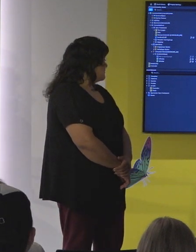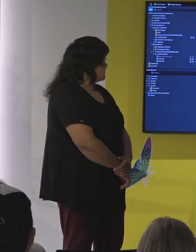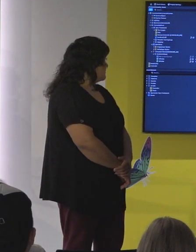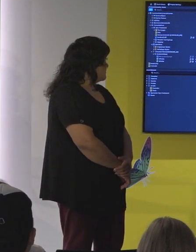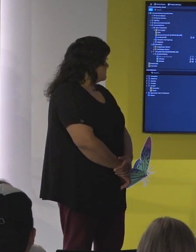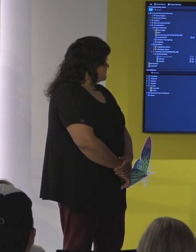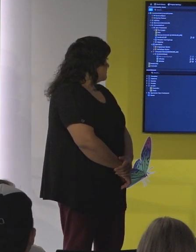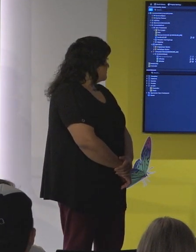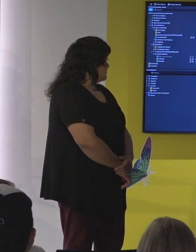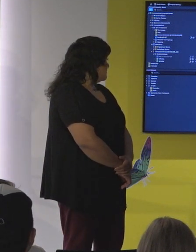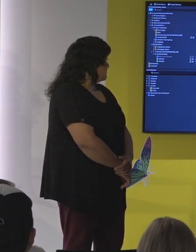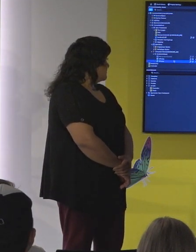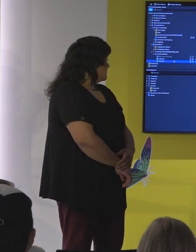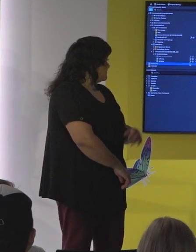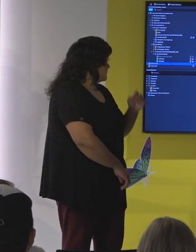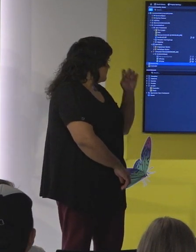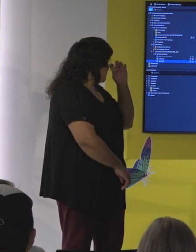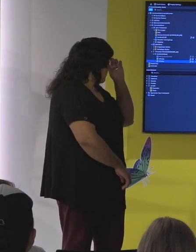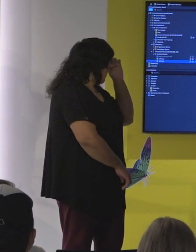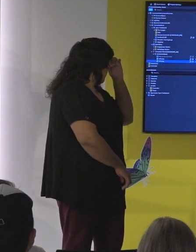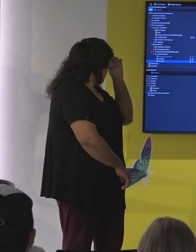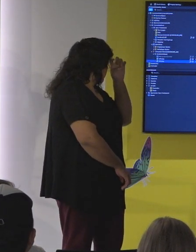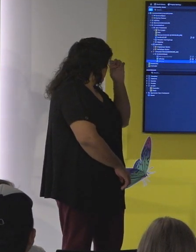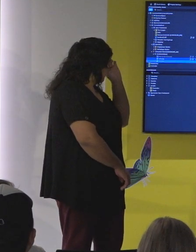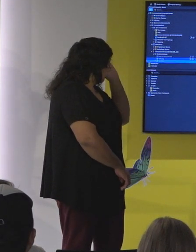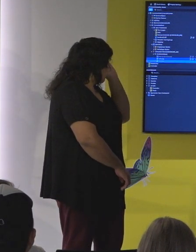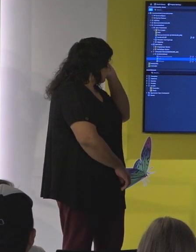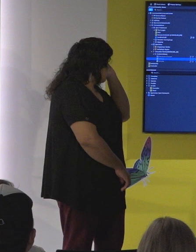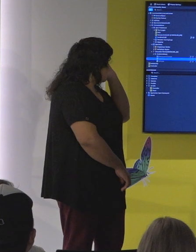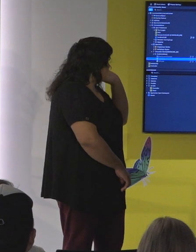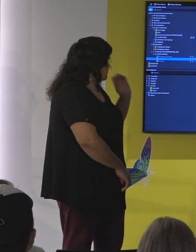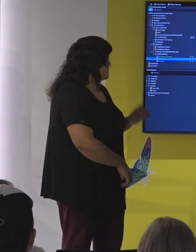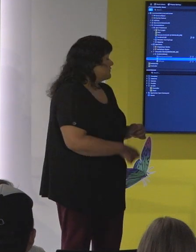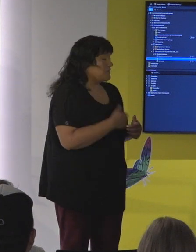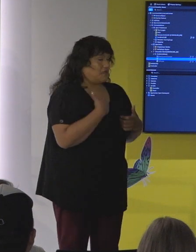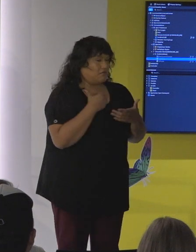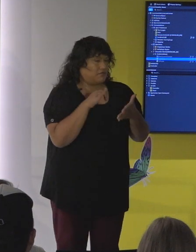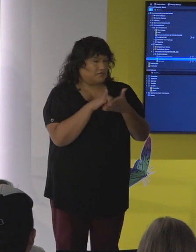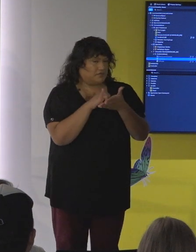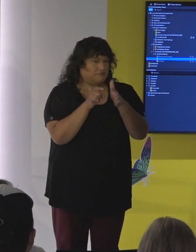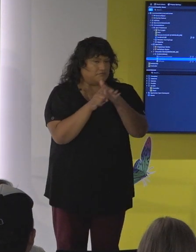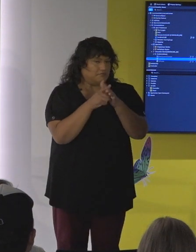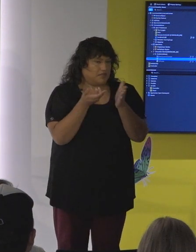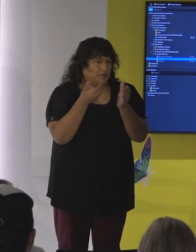Okay, so, oh, I don't want these anymore, actually.